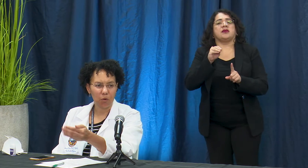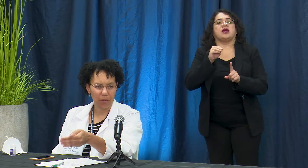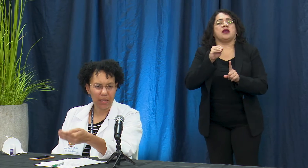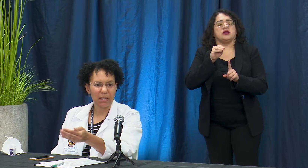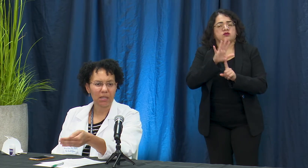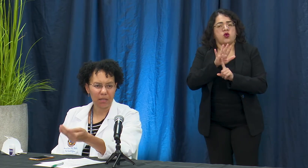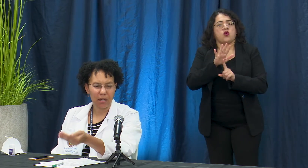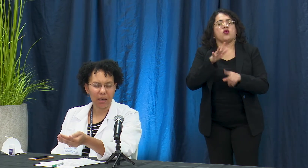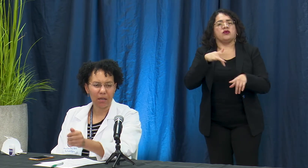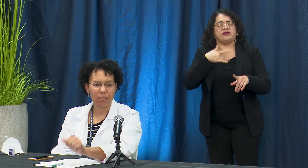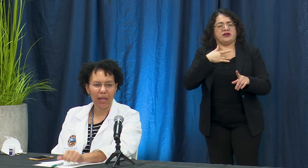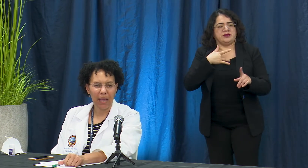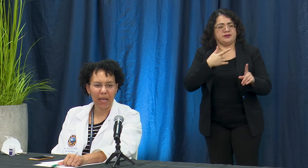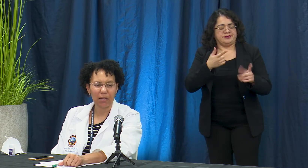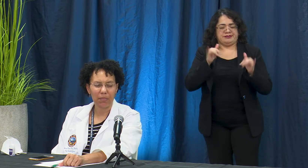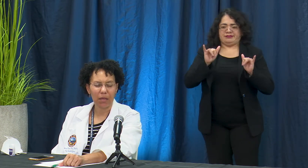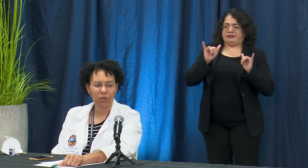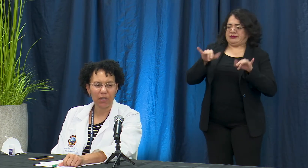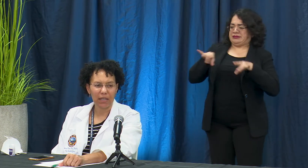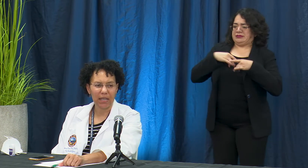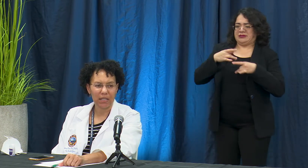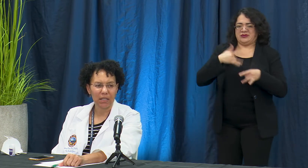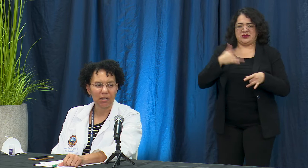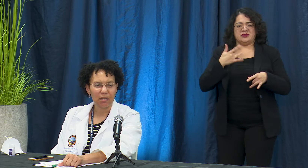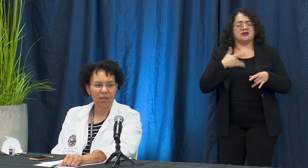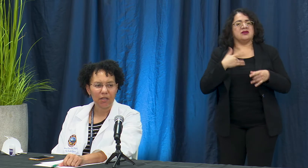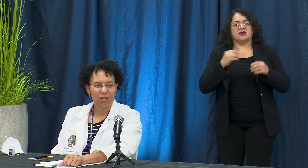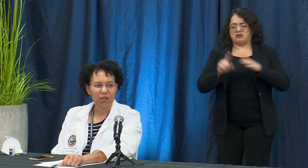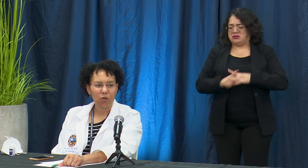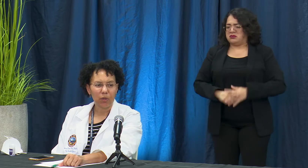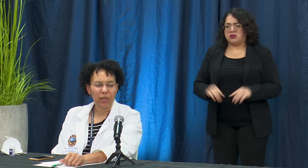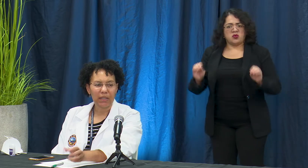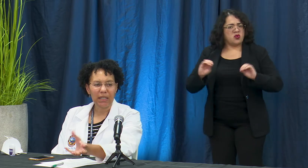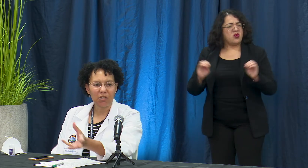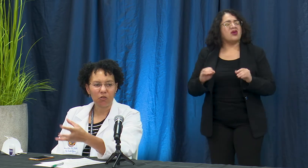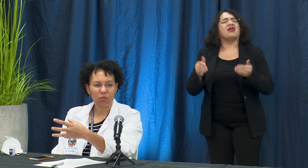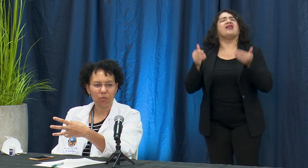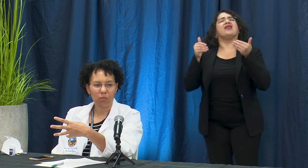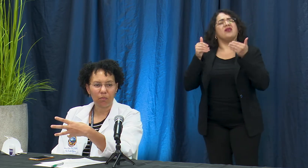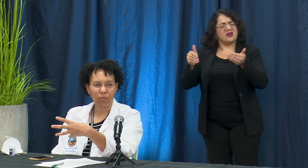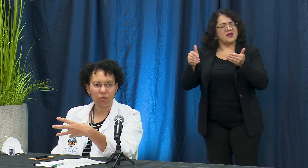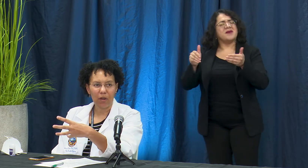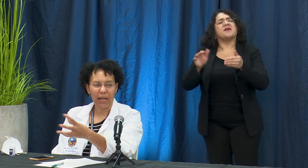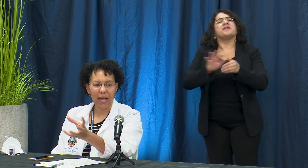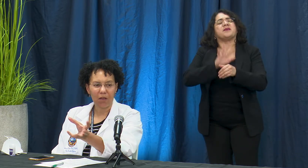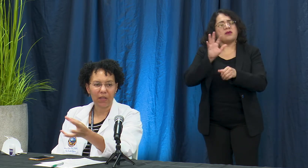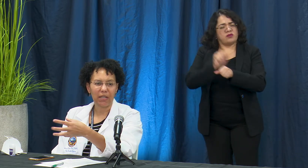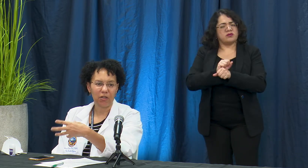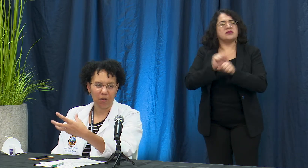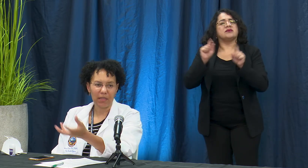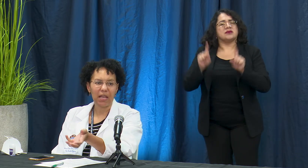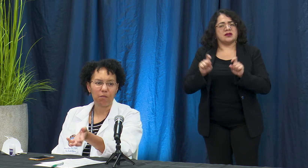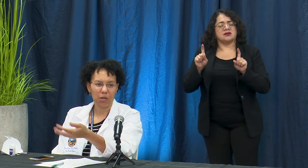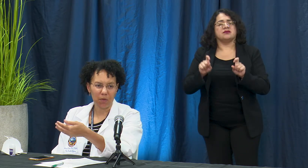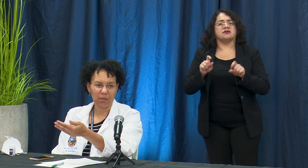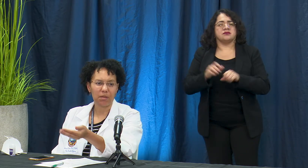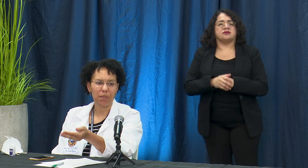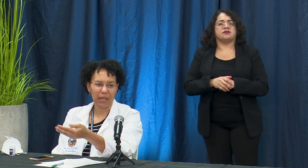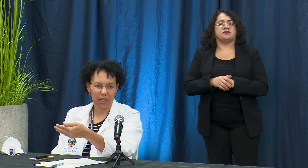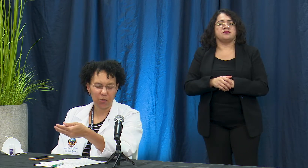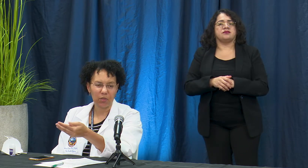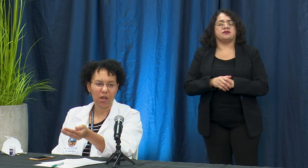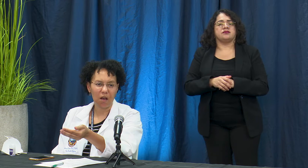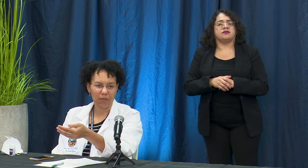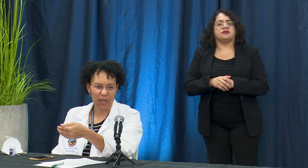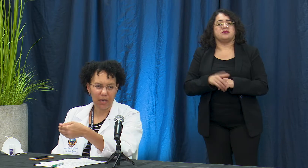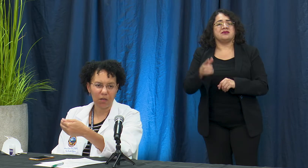make an appointment and be able to get tested. So we would at least try to have, I think I've been around